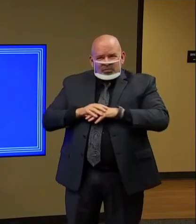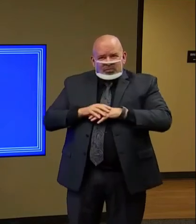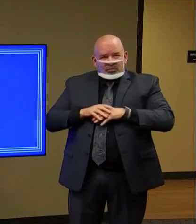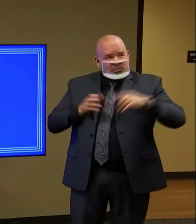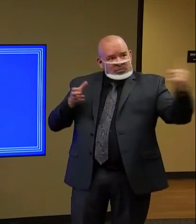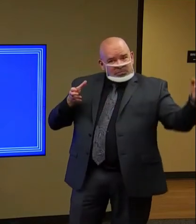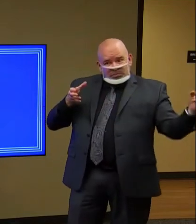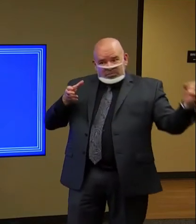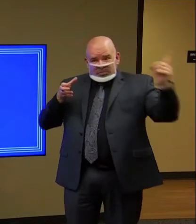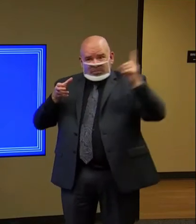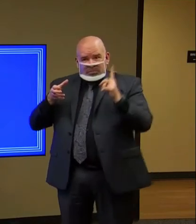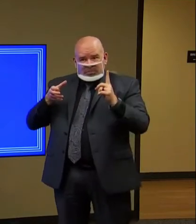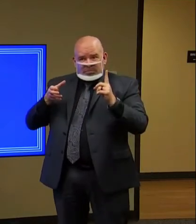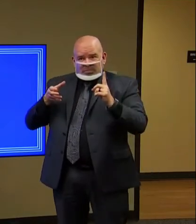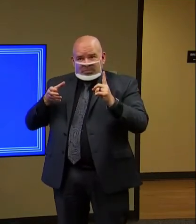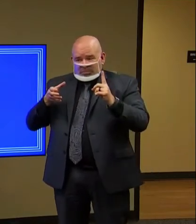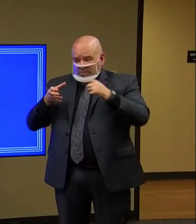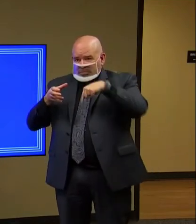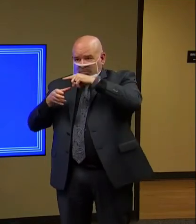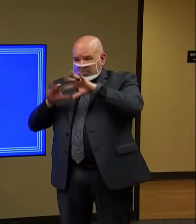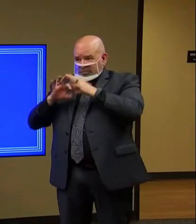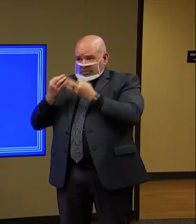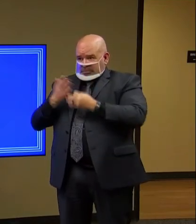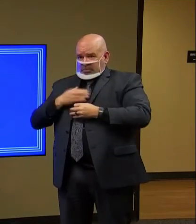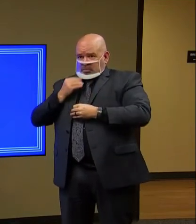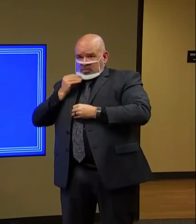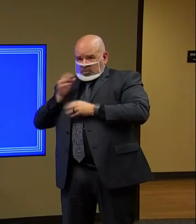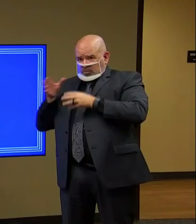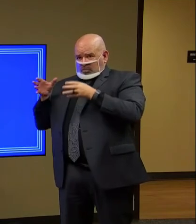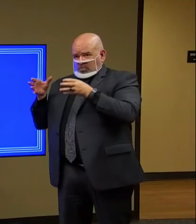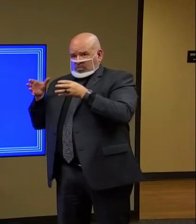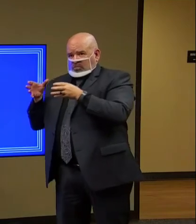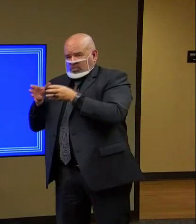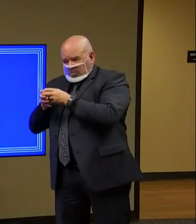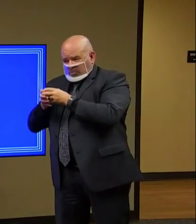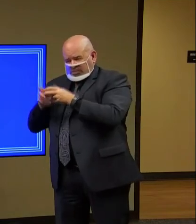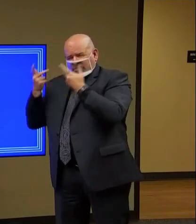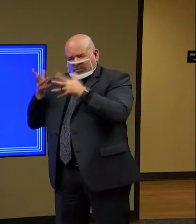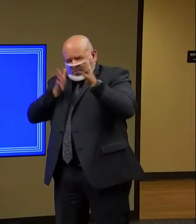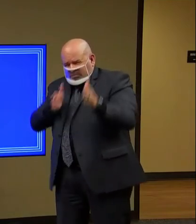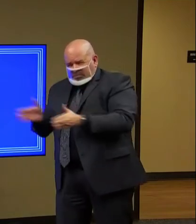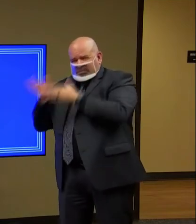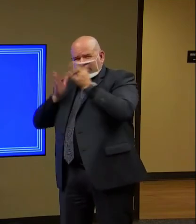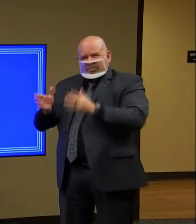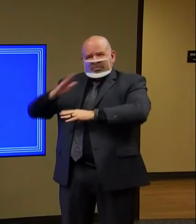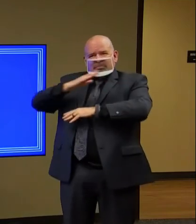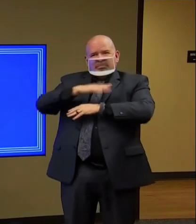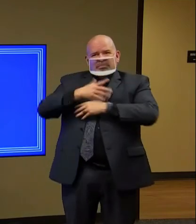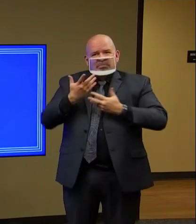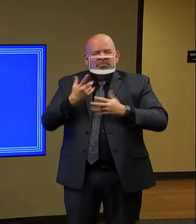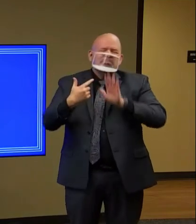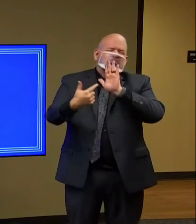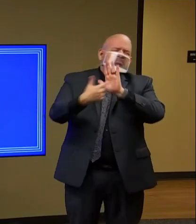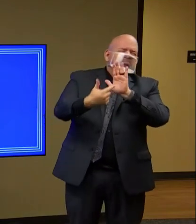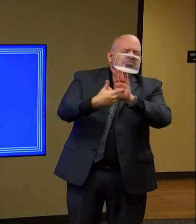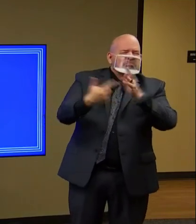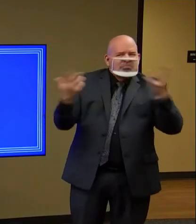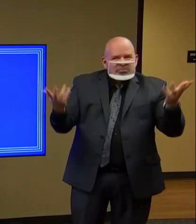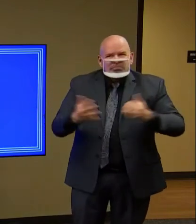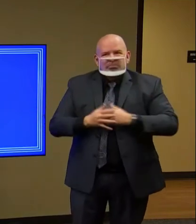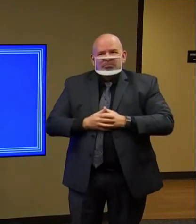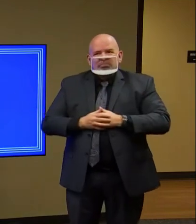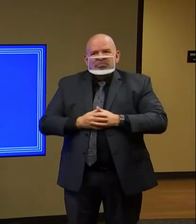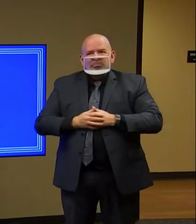that family. So let's say you've got one family where the parents work outside the